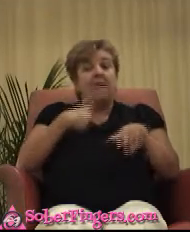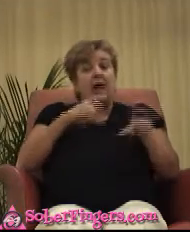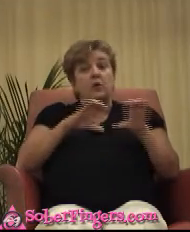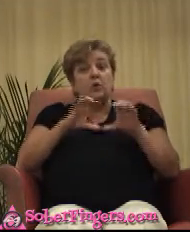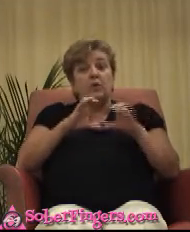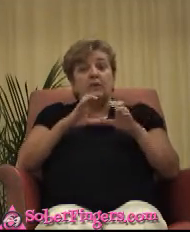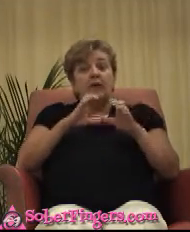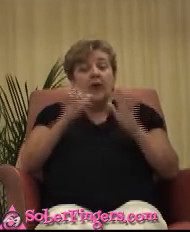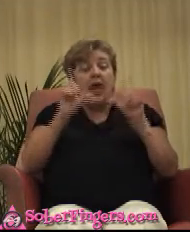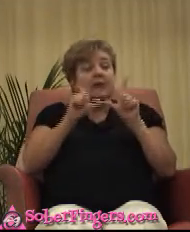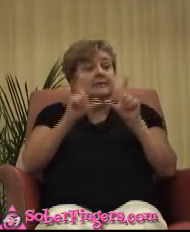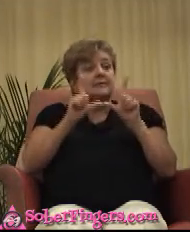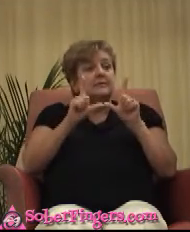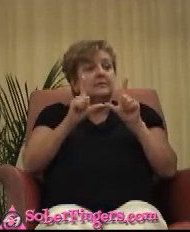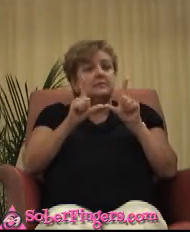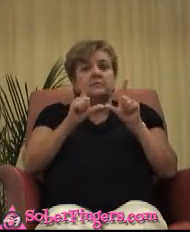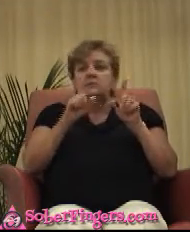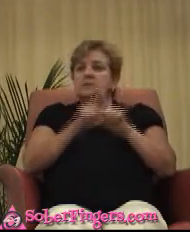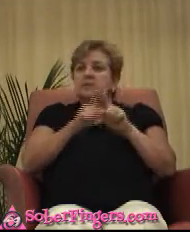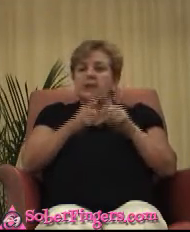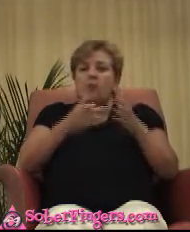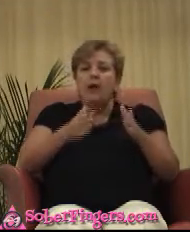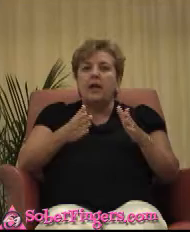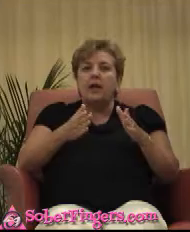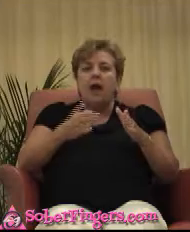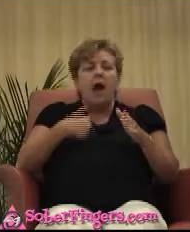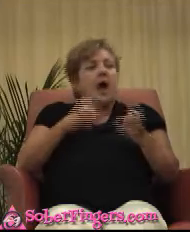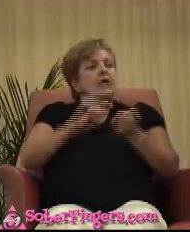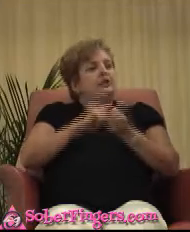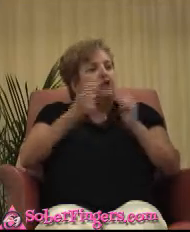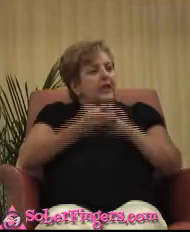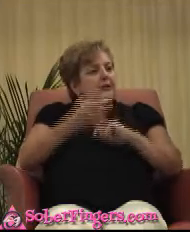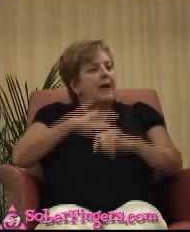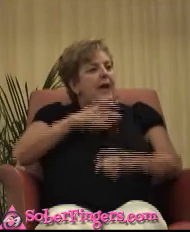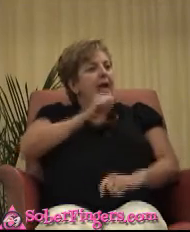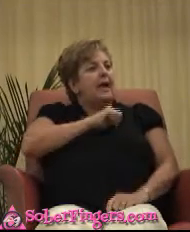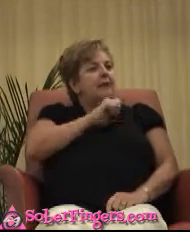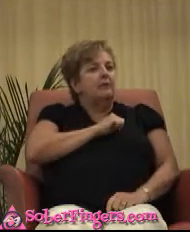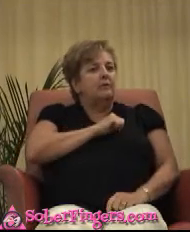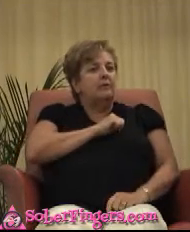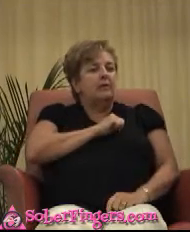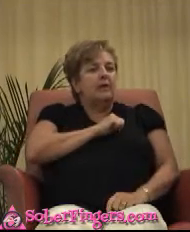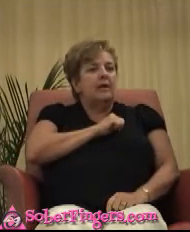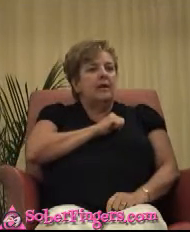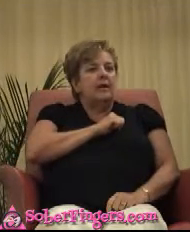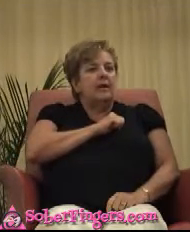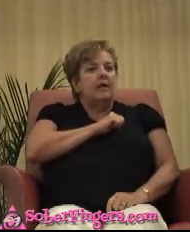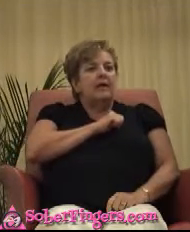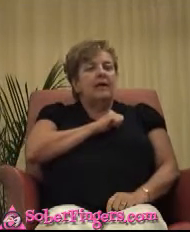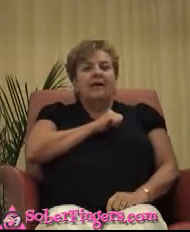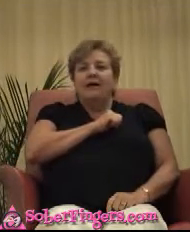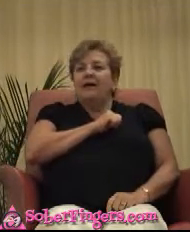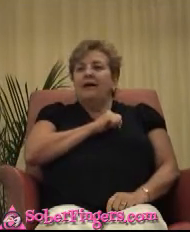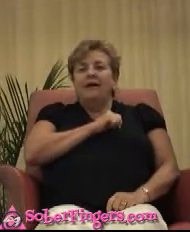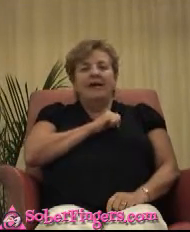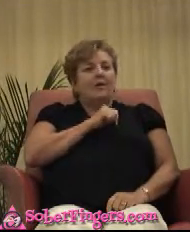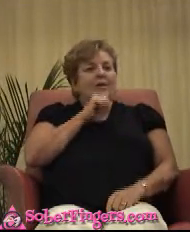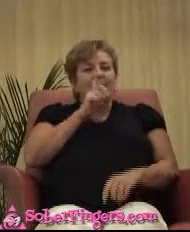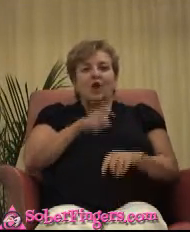and change my attitude, I can do these. And 10 and a half months later, I had 4 licenses back. Wow. There's no quick fixes, no cut acrosses, no